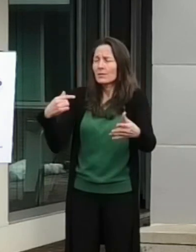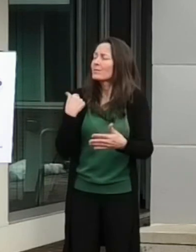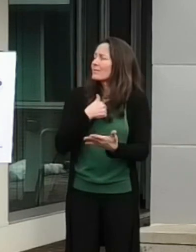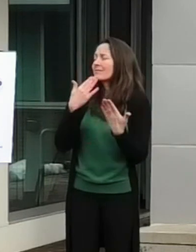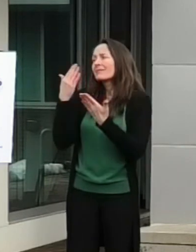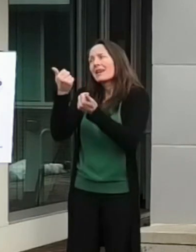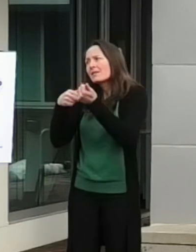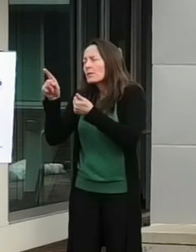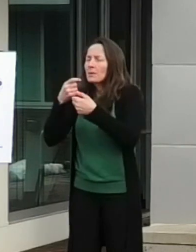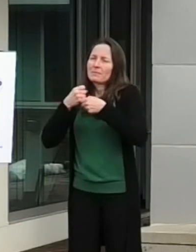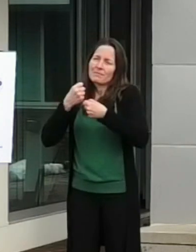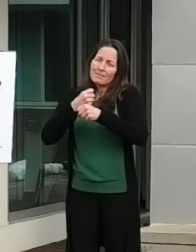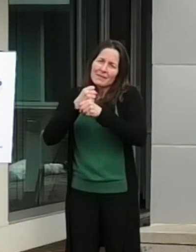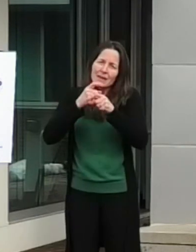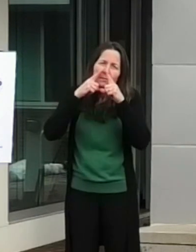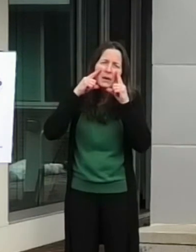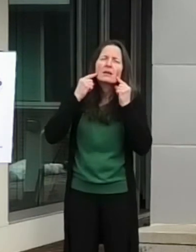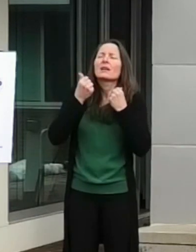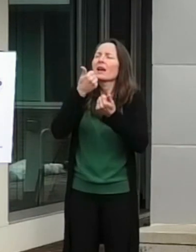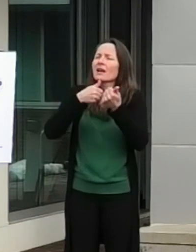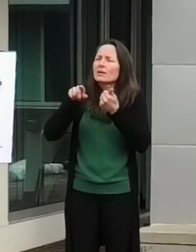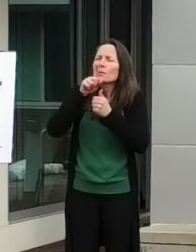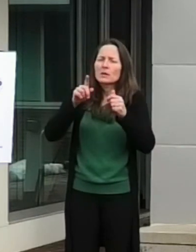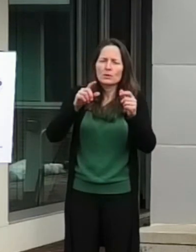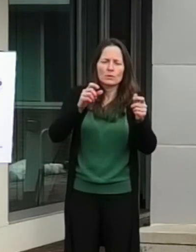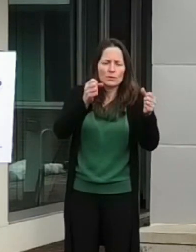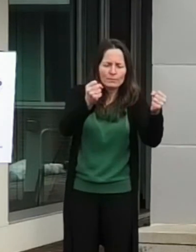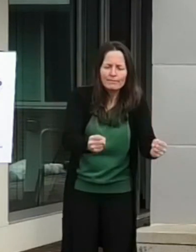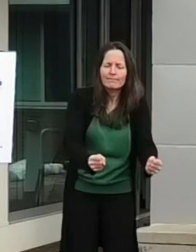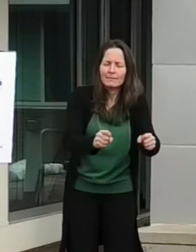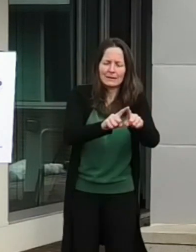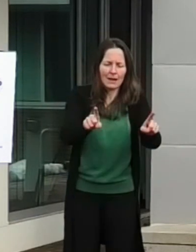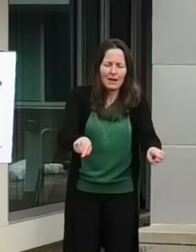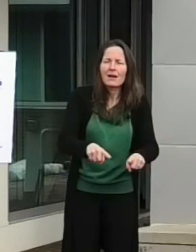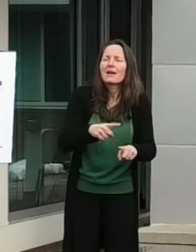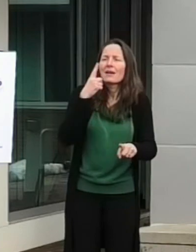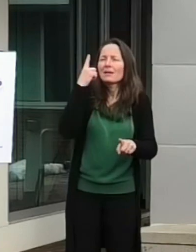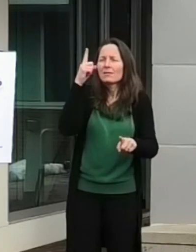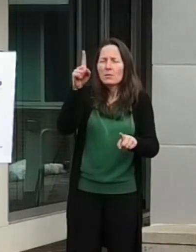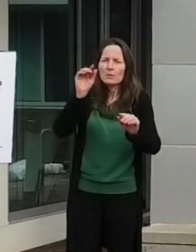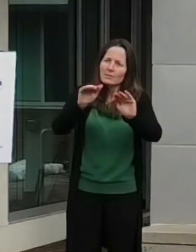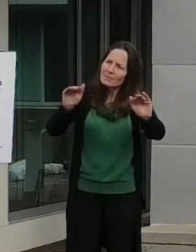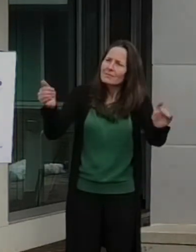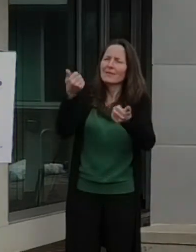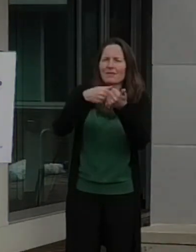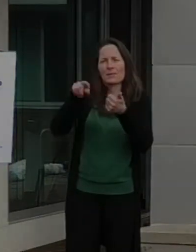everyone who's putting signs and helping all of us keep us safe. Thank you.